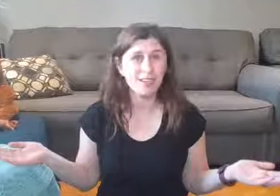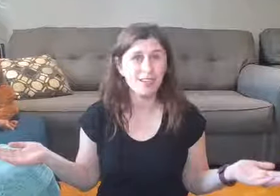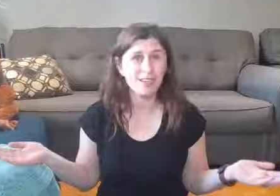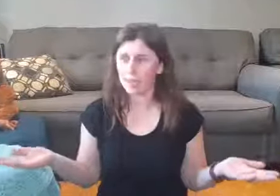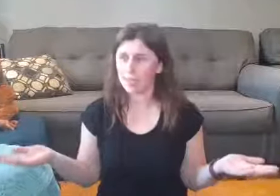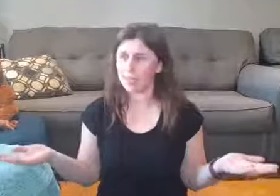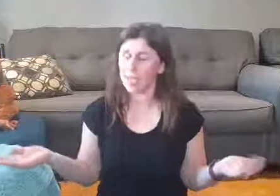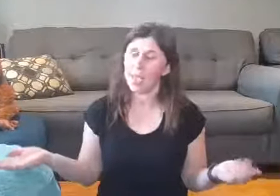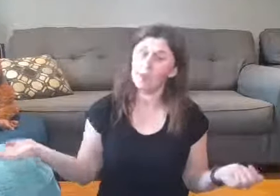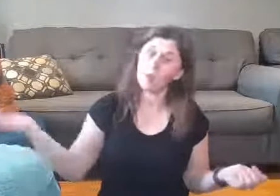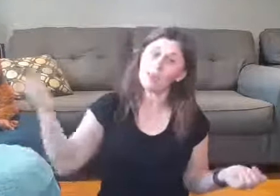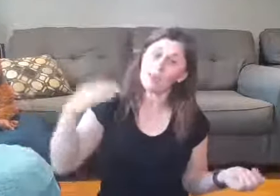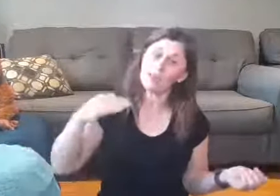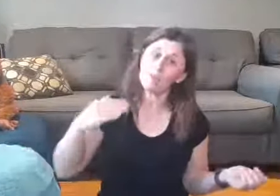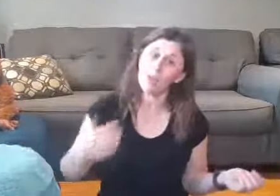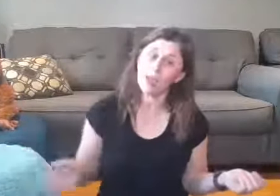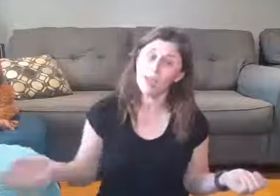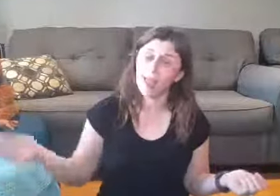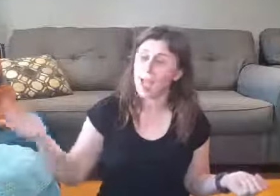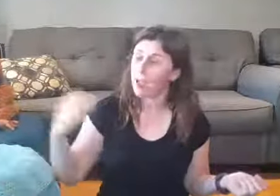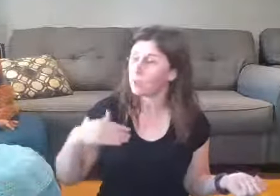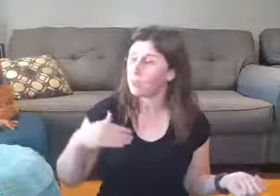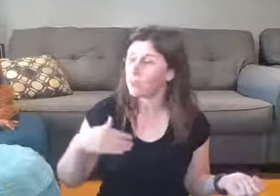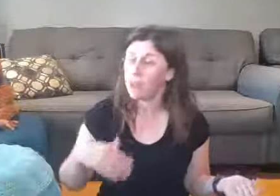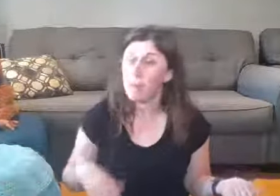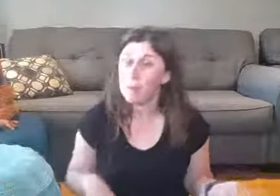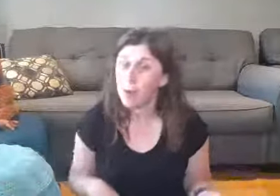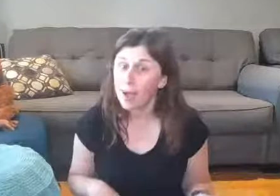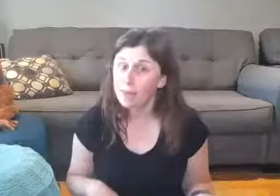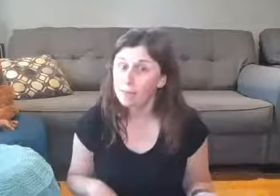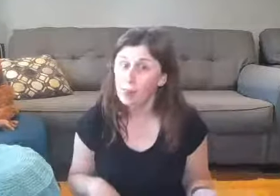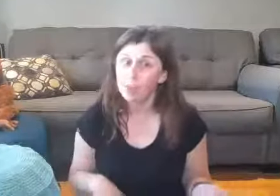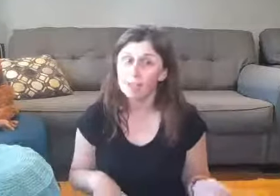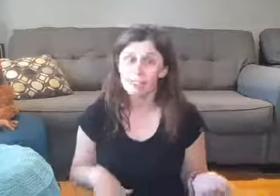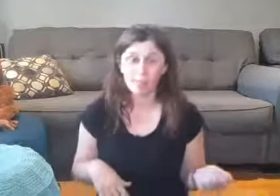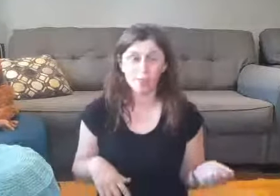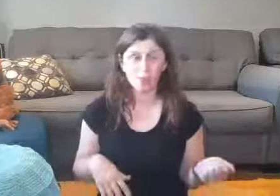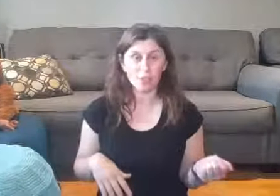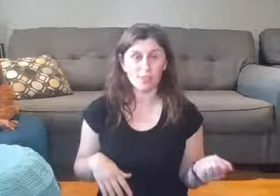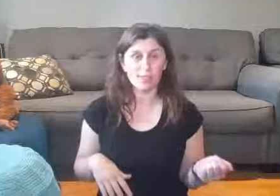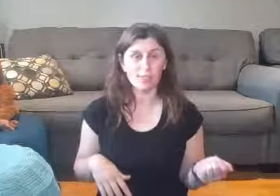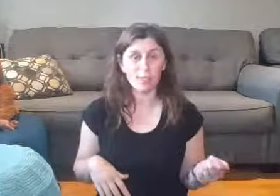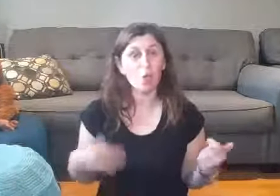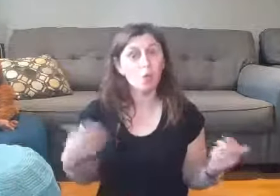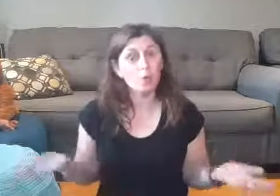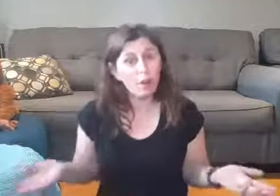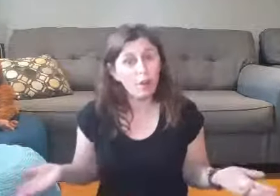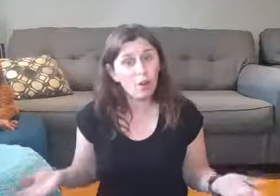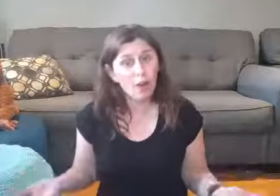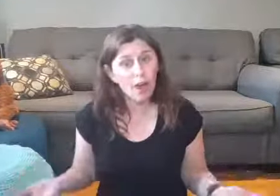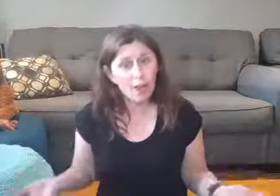The land and we live way out by the forest and the trees. We grow a lot of